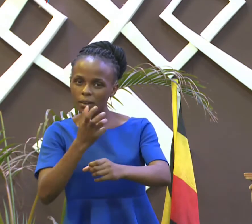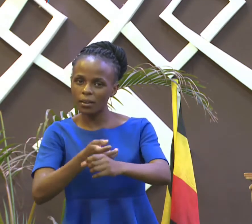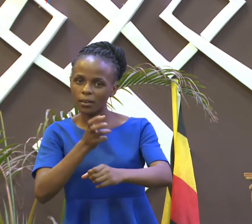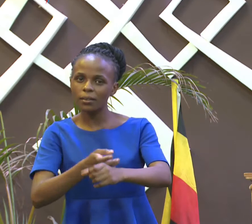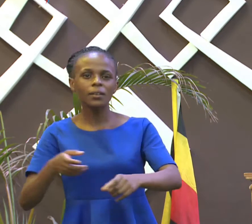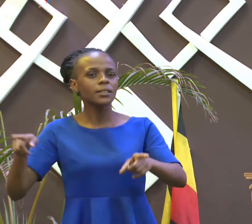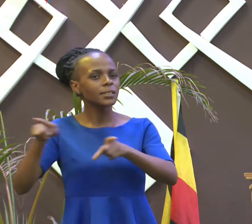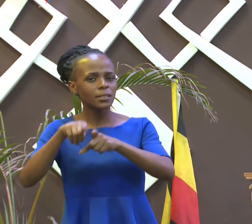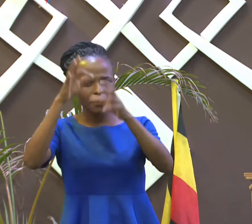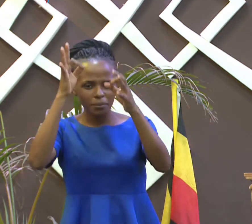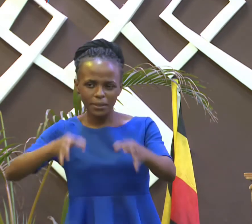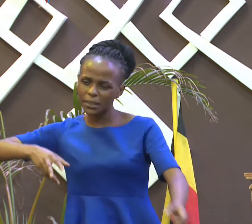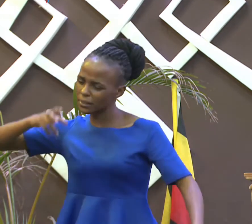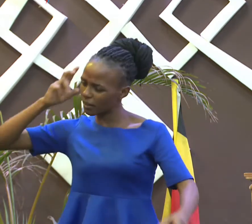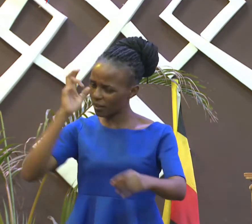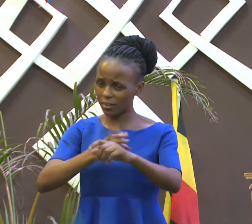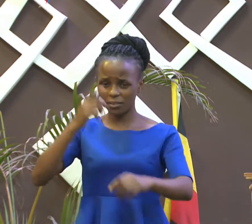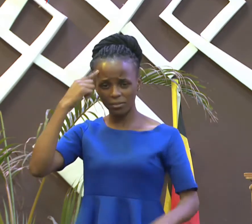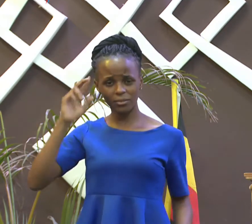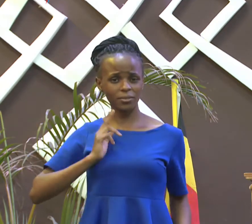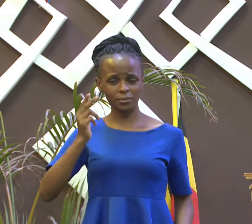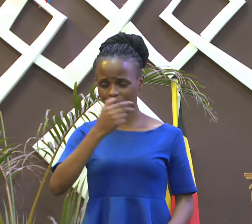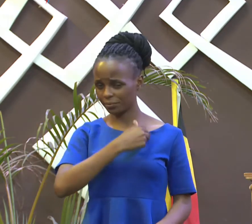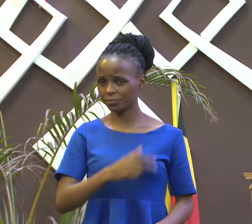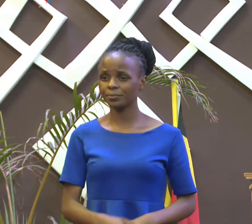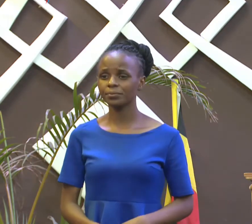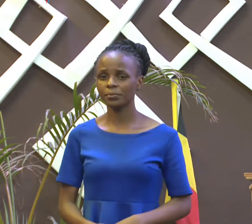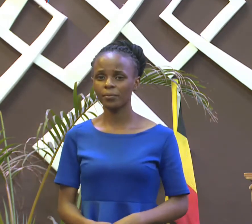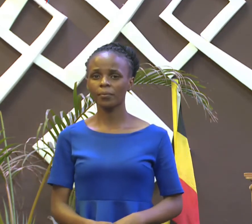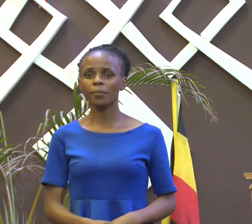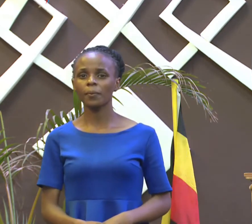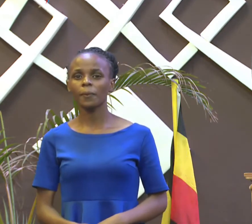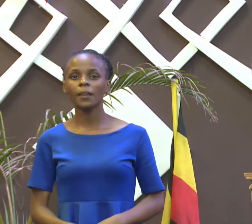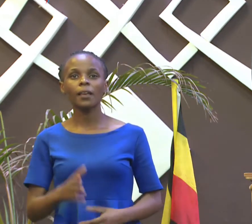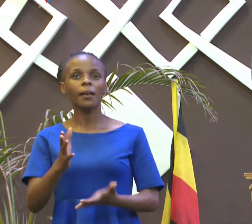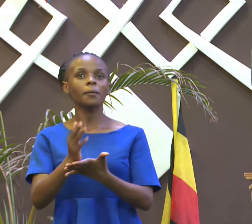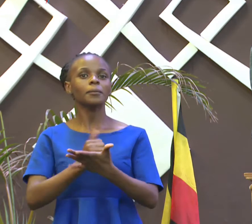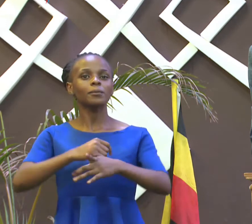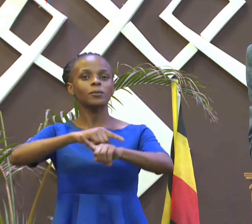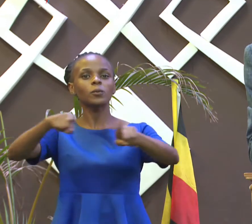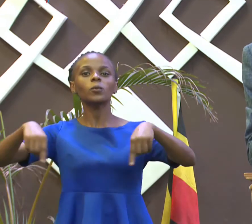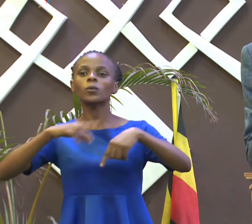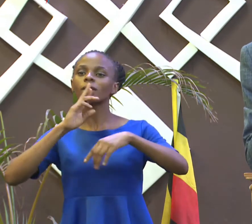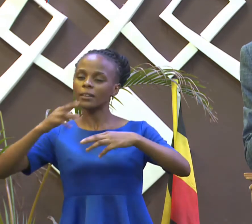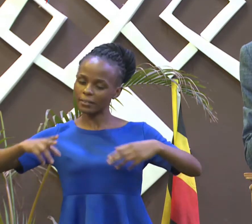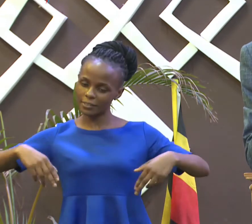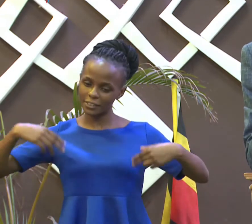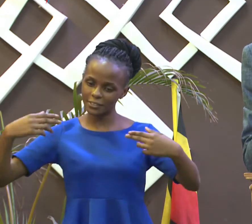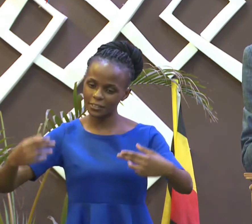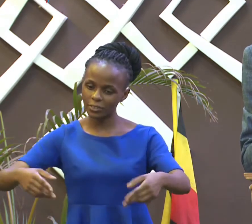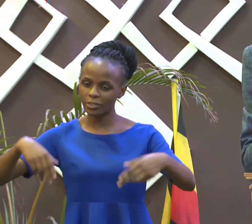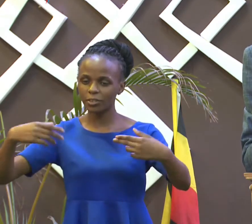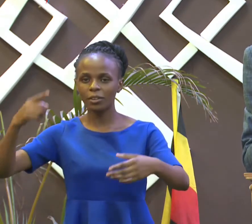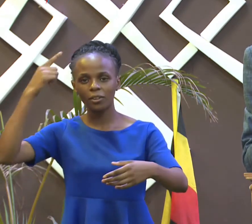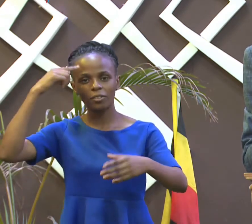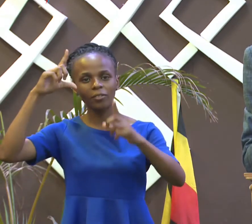even those things that are hard, nebye birabikanga ebizibu ebigumu, because we are a generation of the word, kubanga